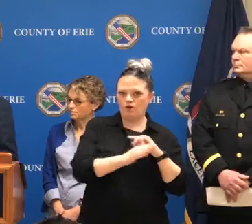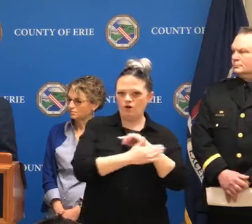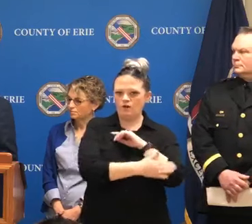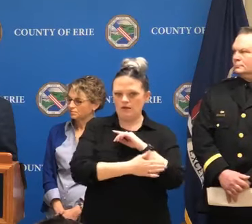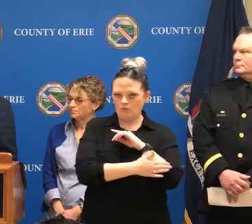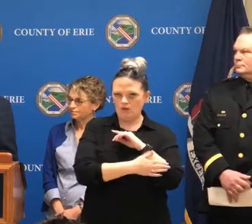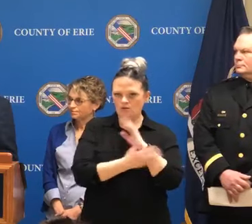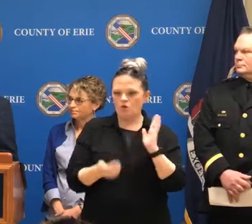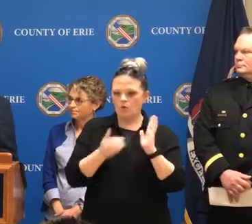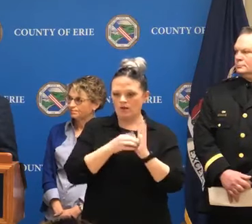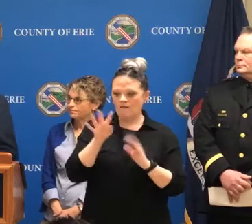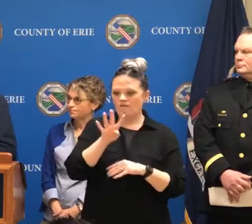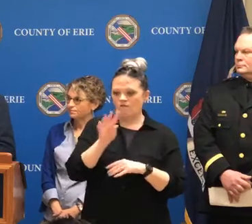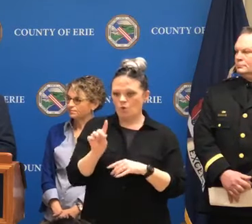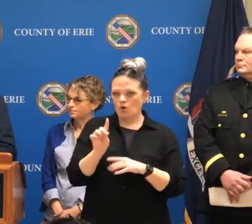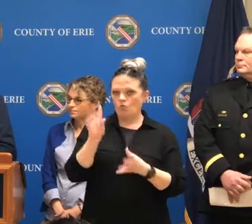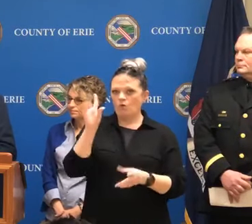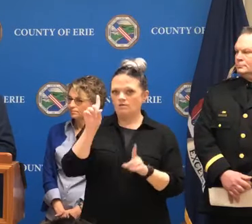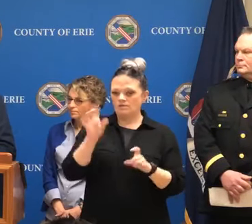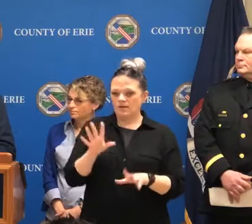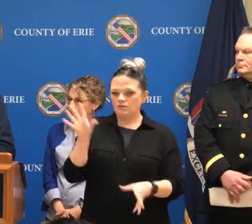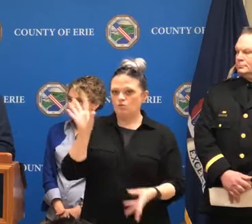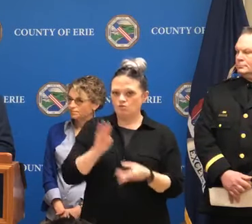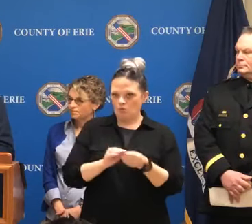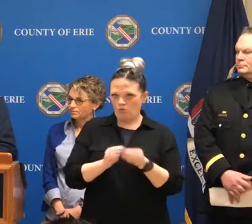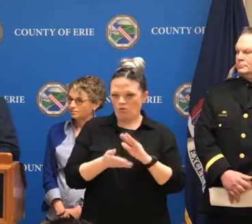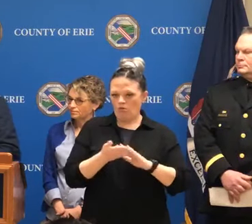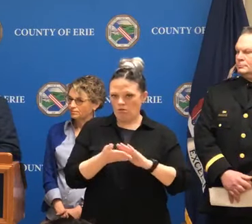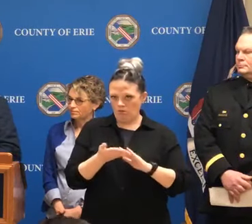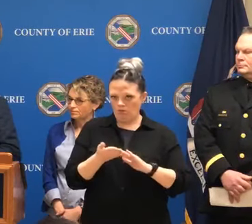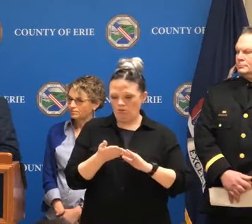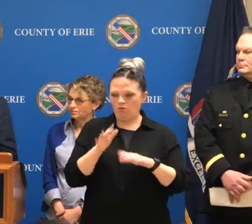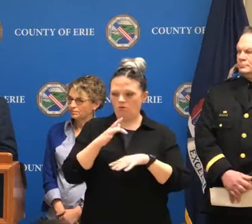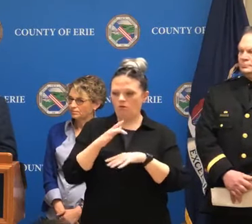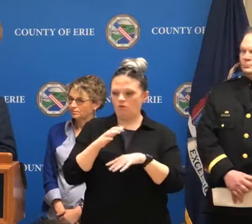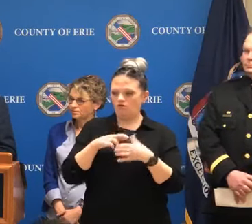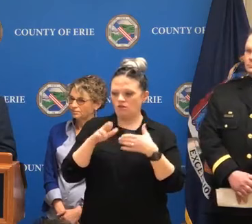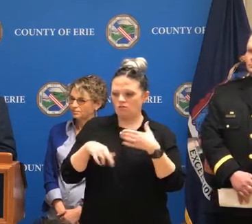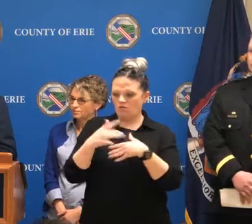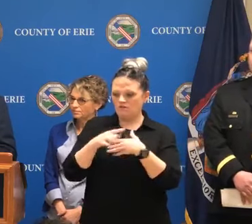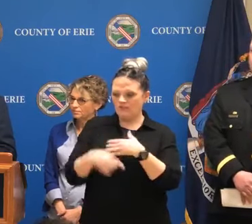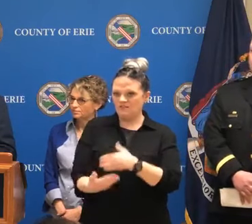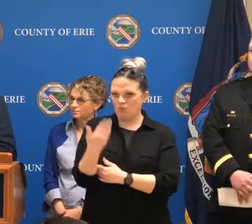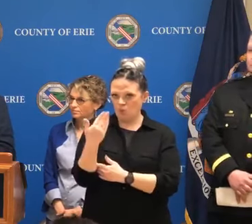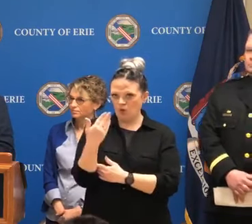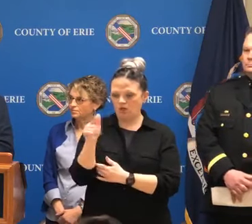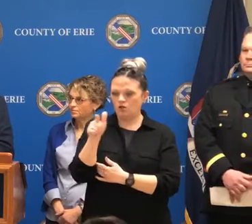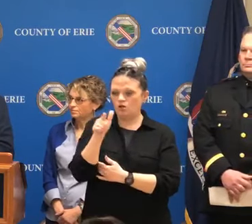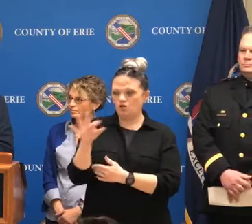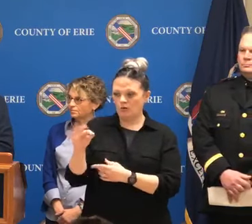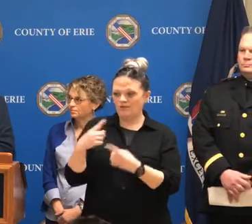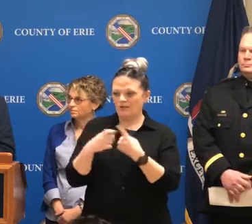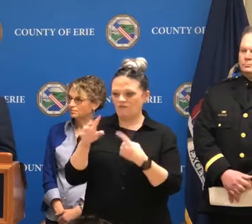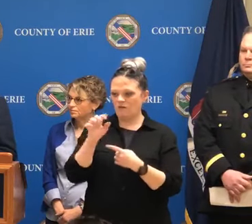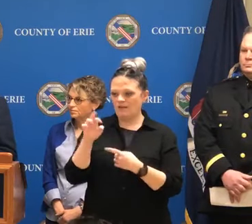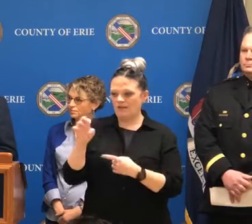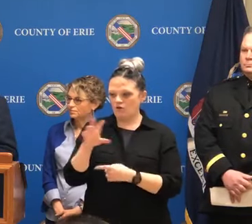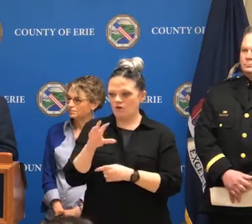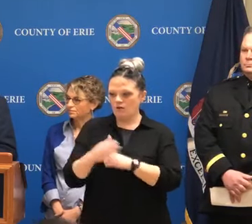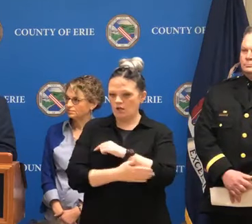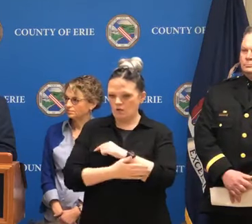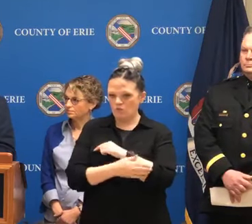So once again, 41 tests in full were run with the results available to us this morning. 29 from Erie County, 12 from